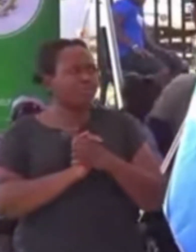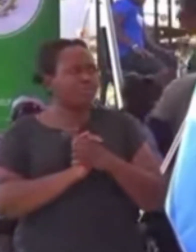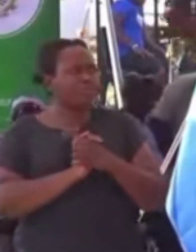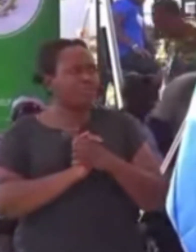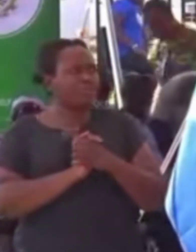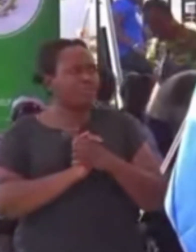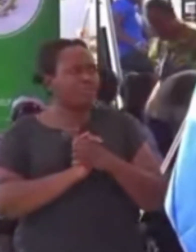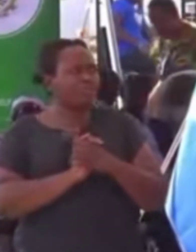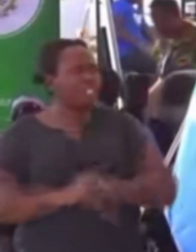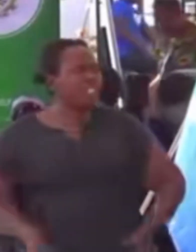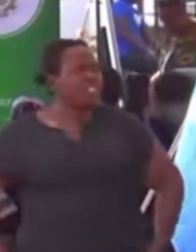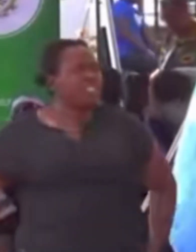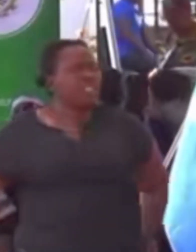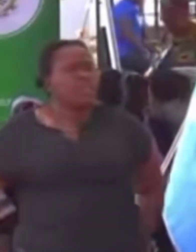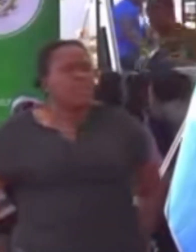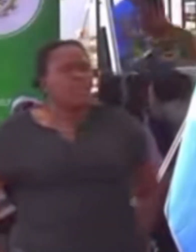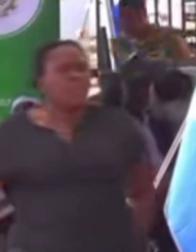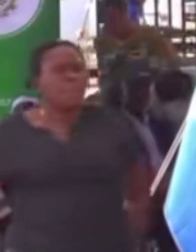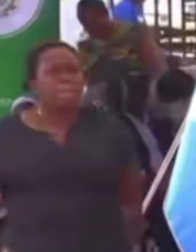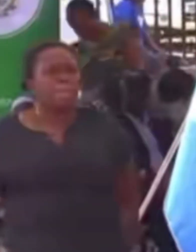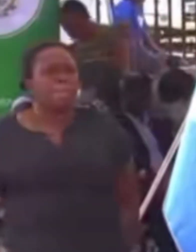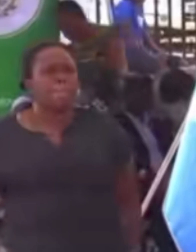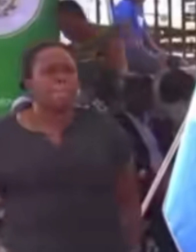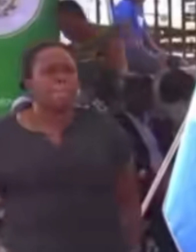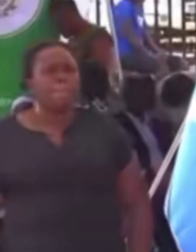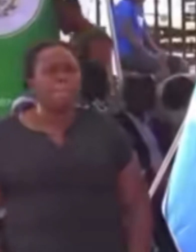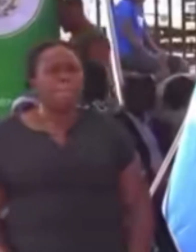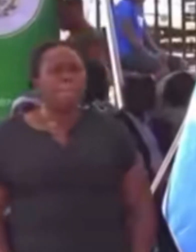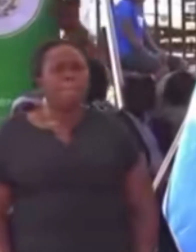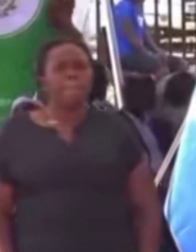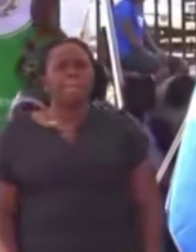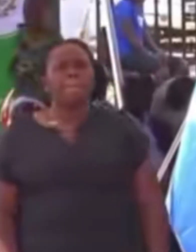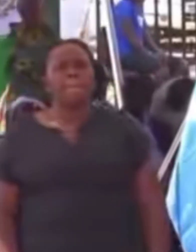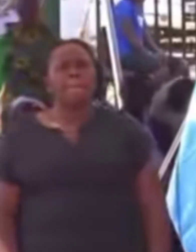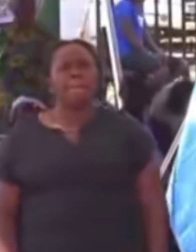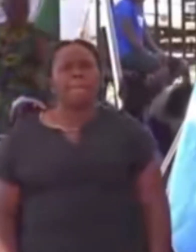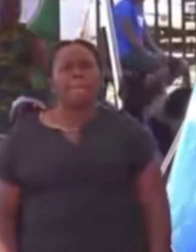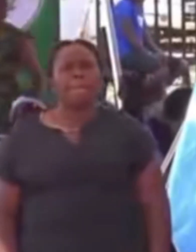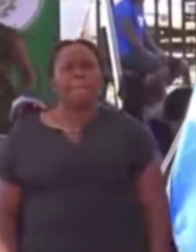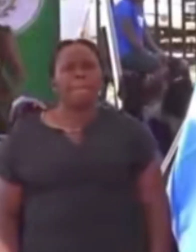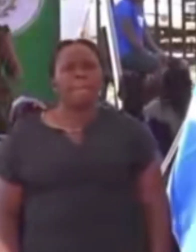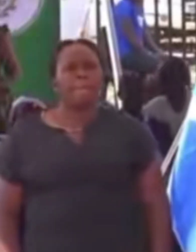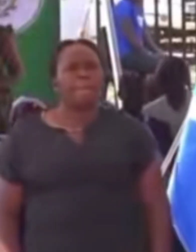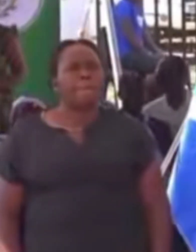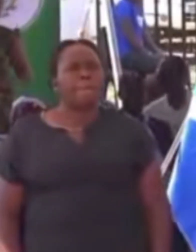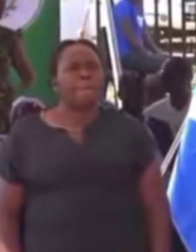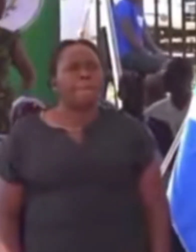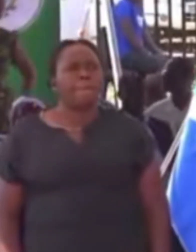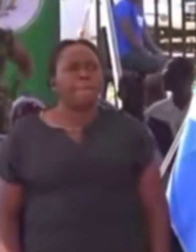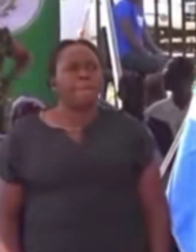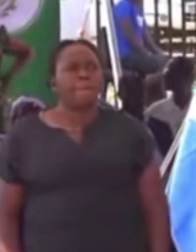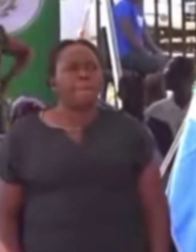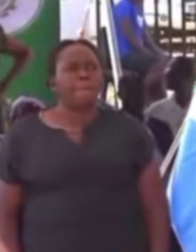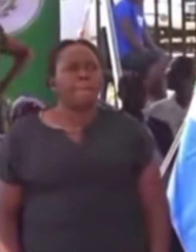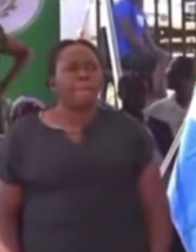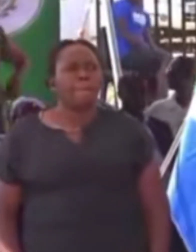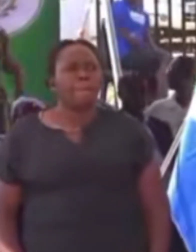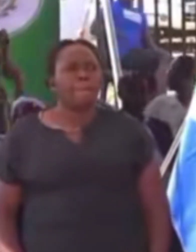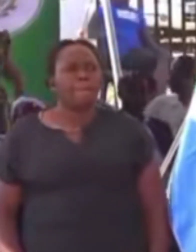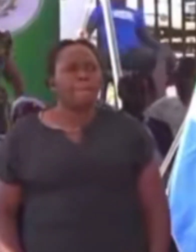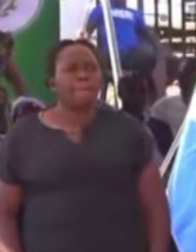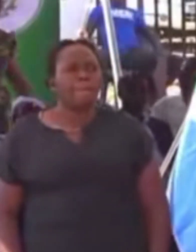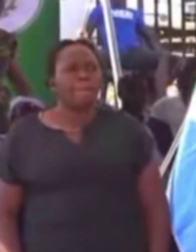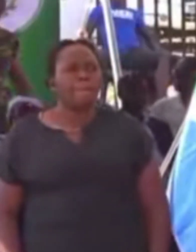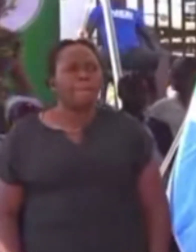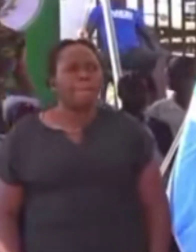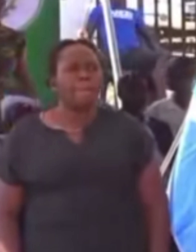disclose someone's sickness in public. Even if you see someone struggling with sickness, tomorrow it can be you. But Julius Malema said openly that